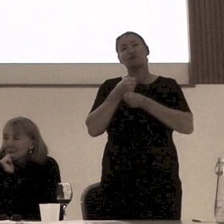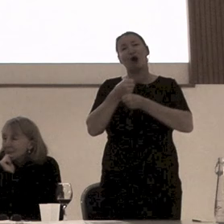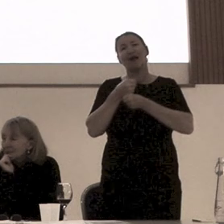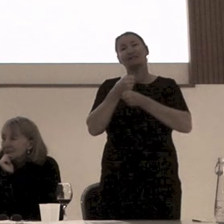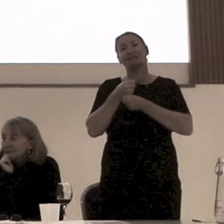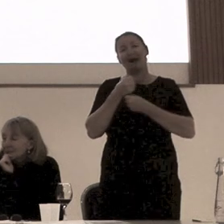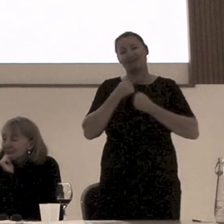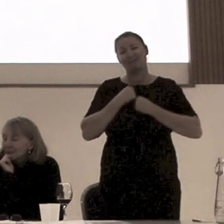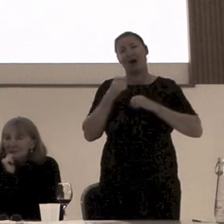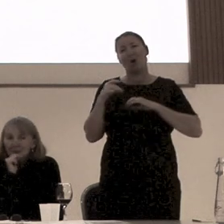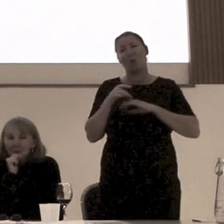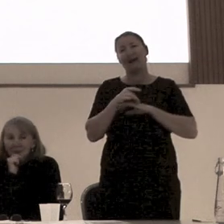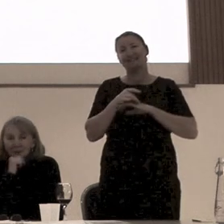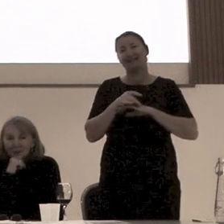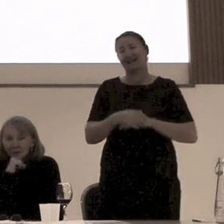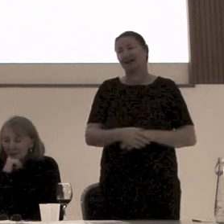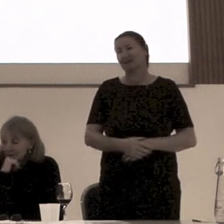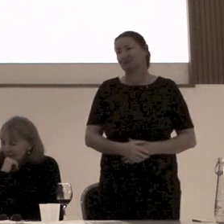my wedding.